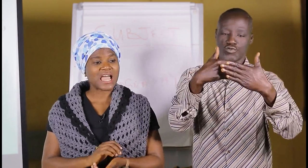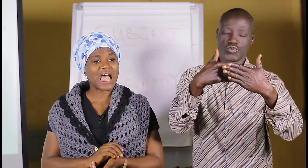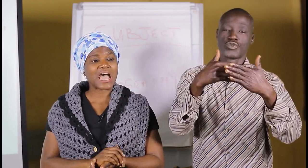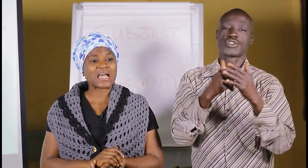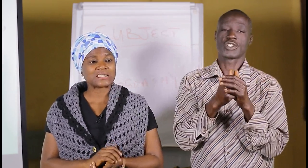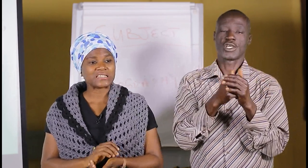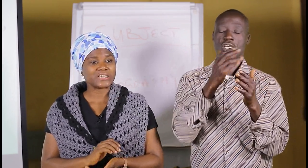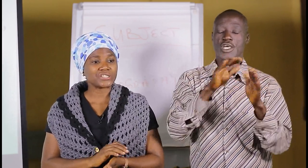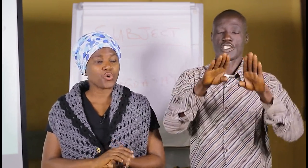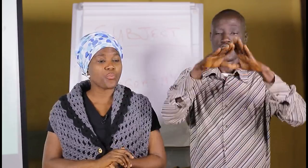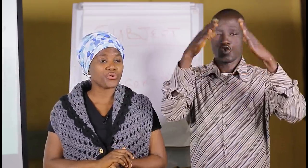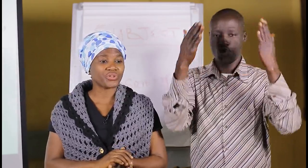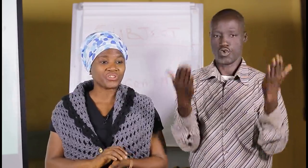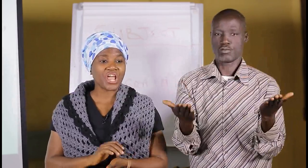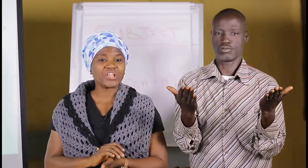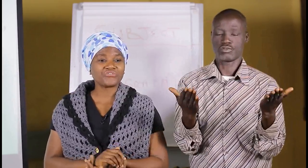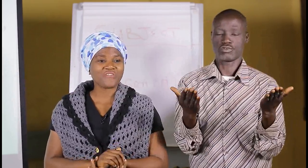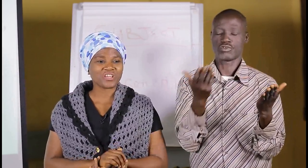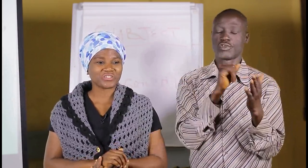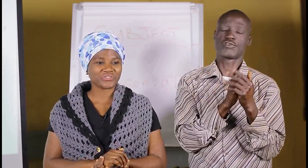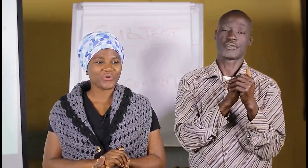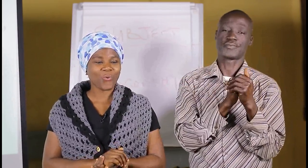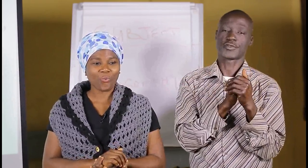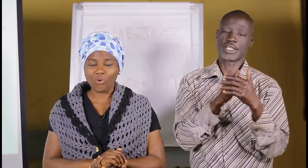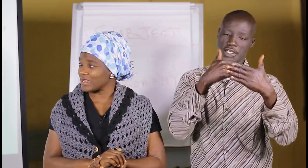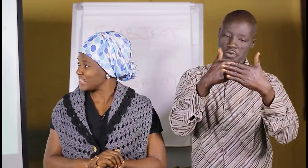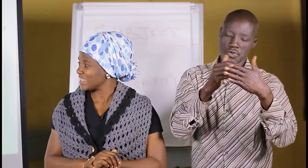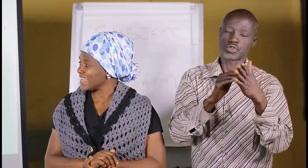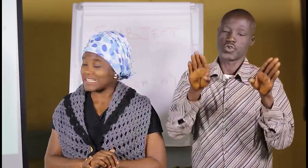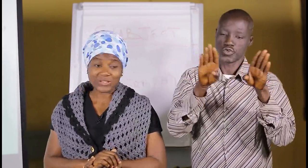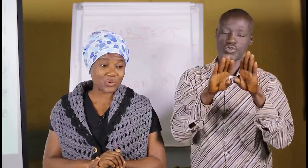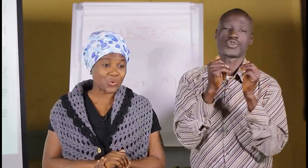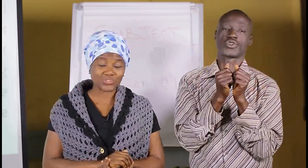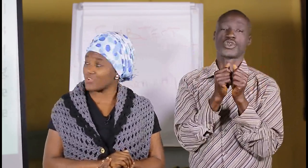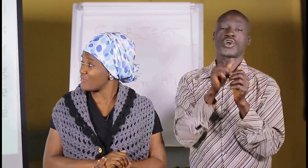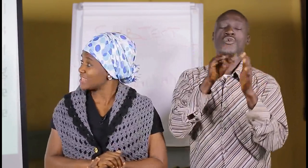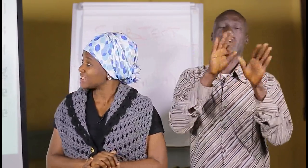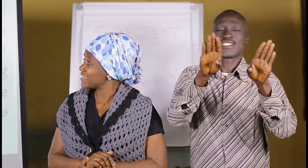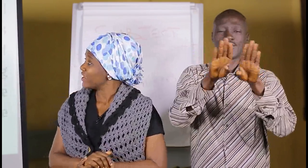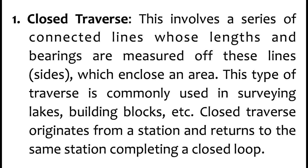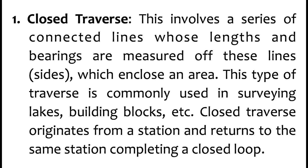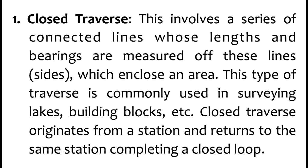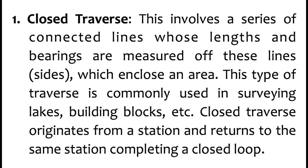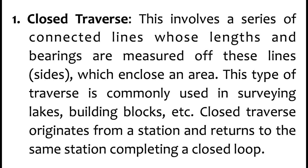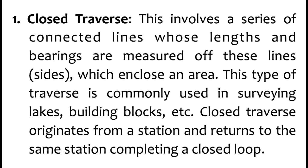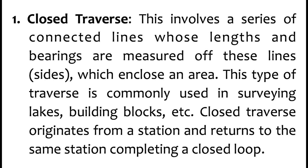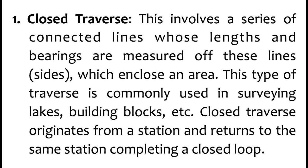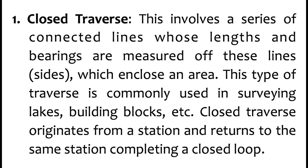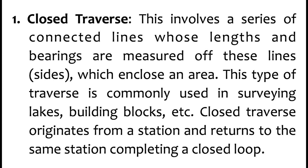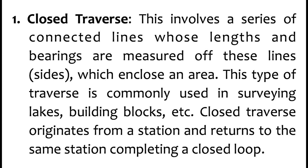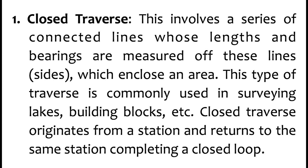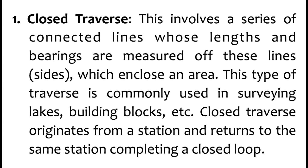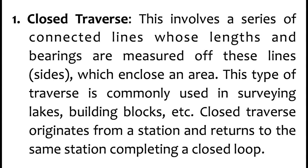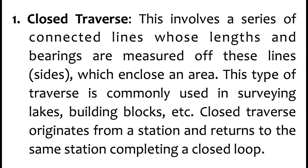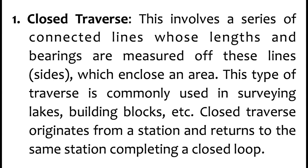traverse and the open traverse. What is a closed traverse? When we say